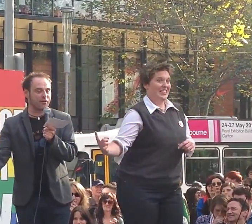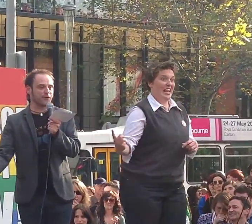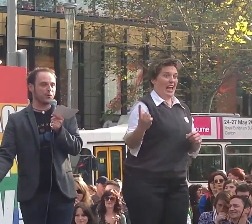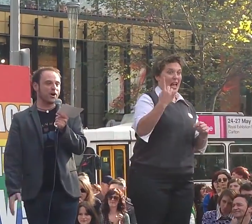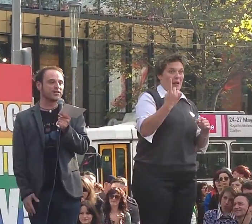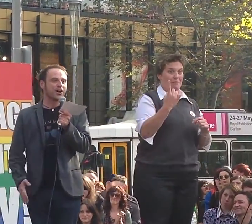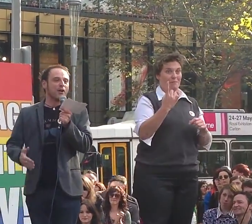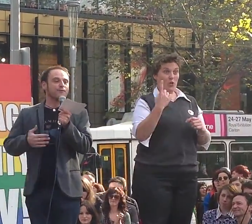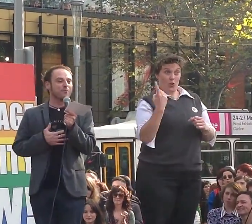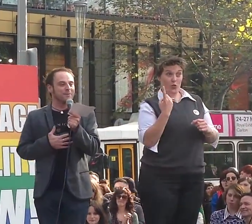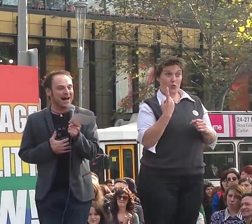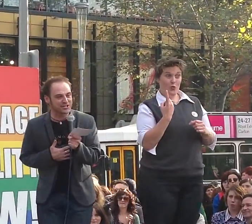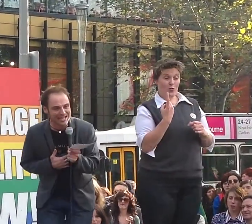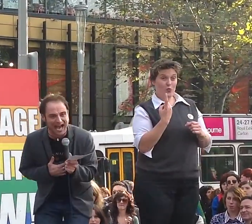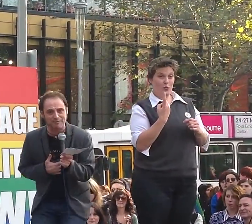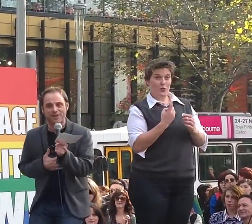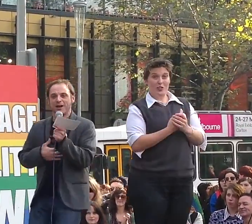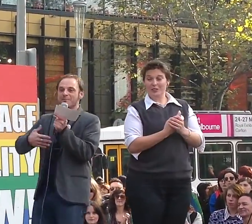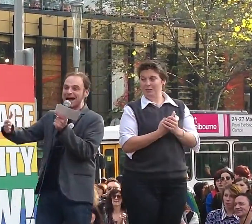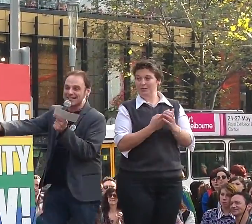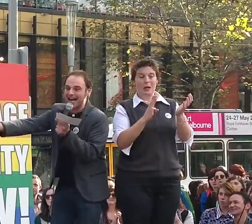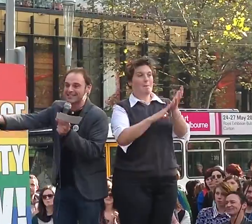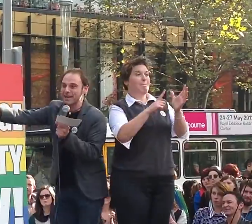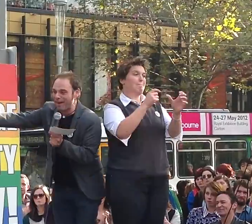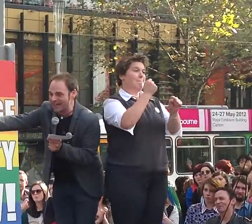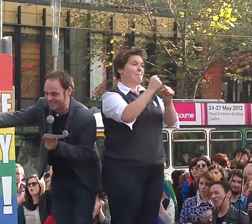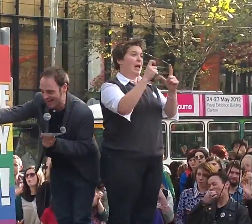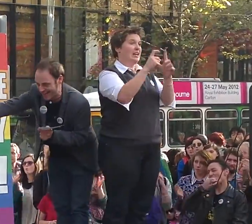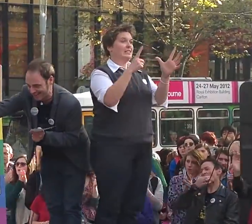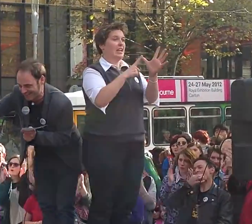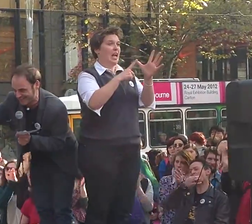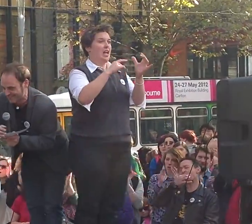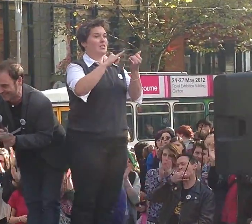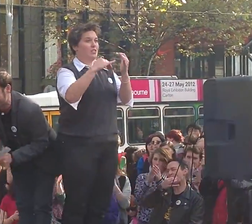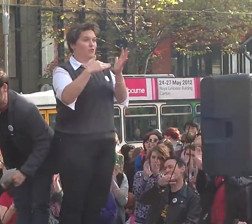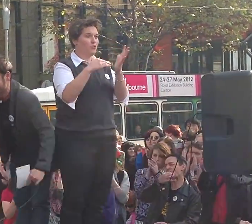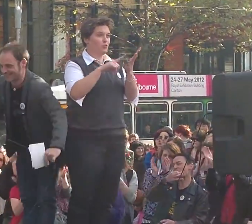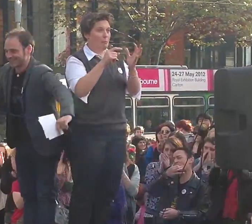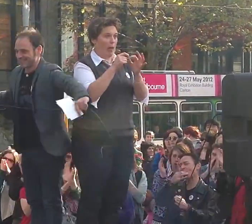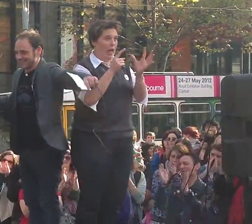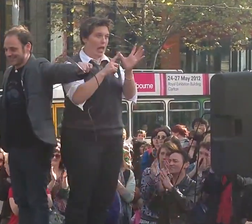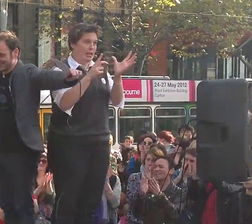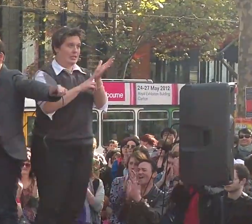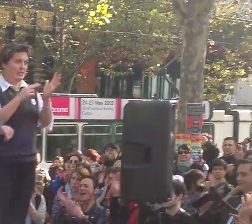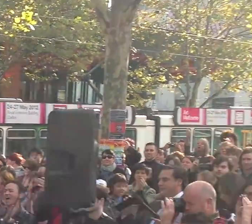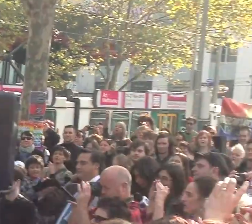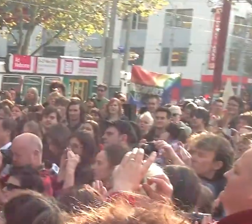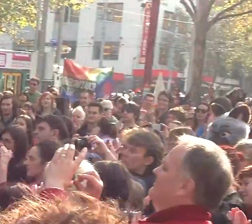stage to hear a few words from the much-loved Magda Szubanski.